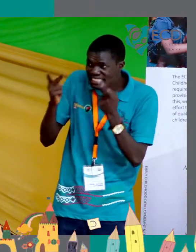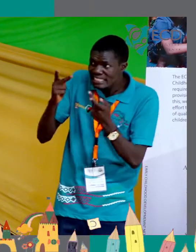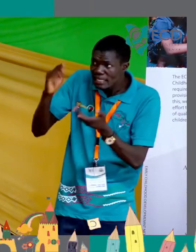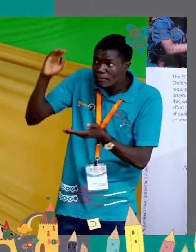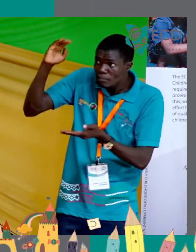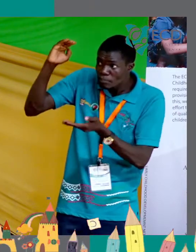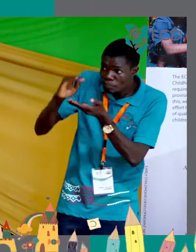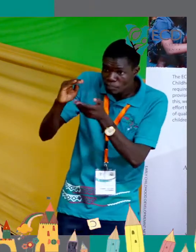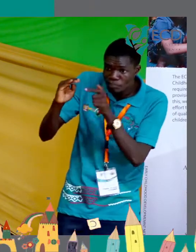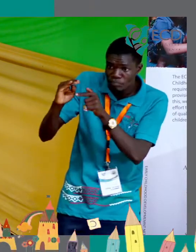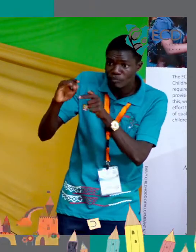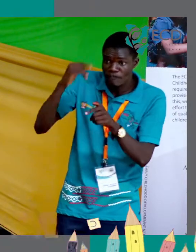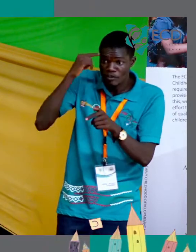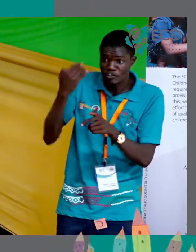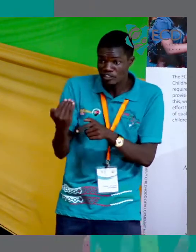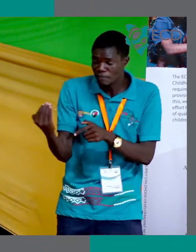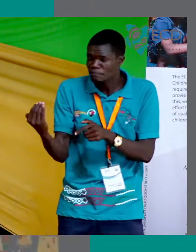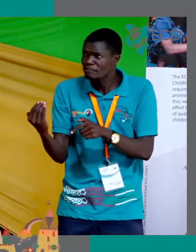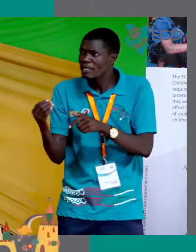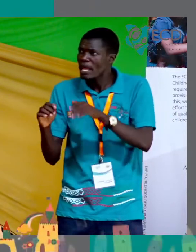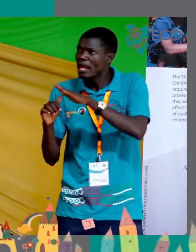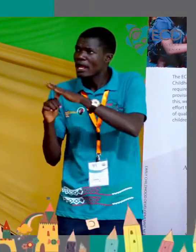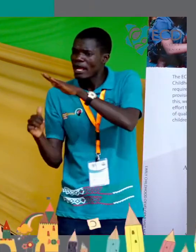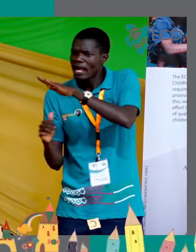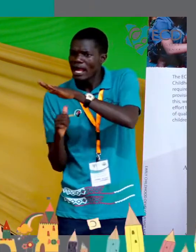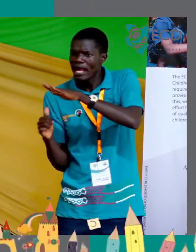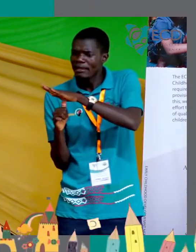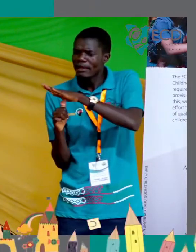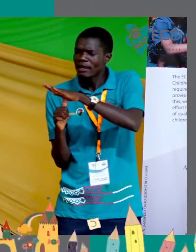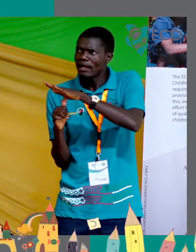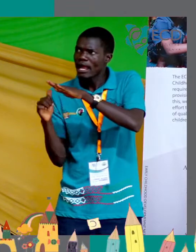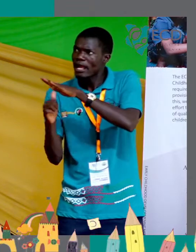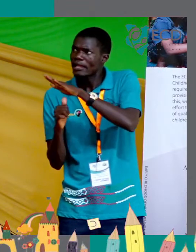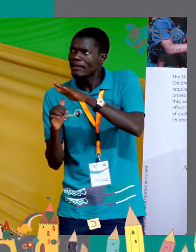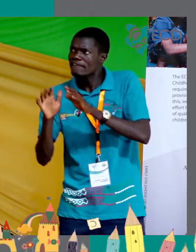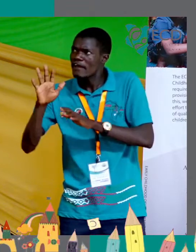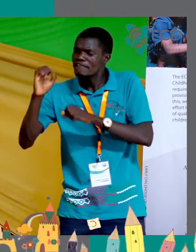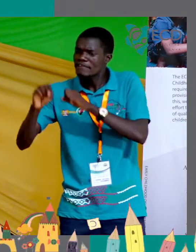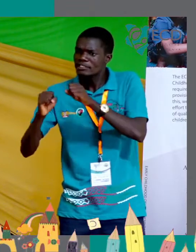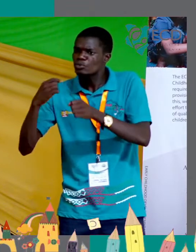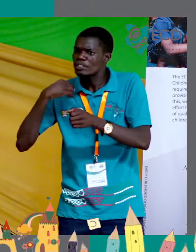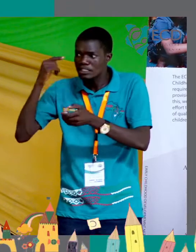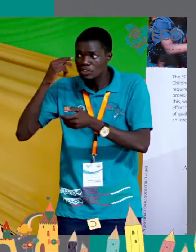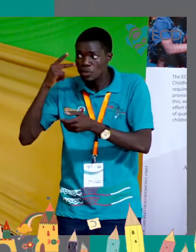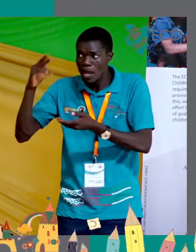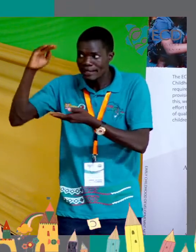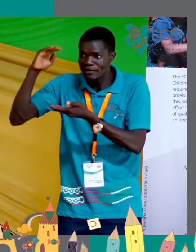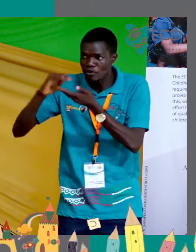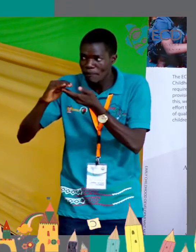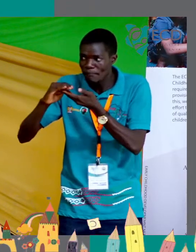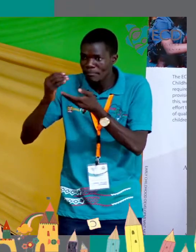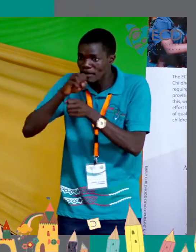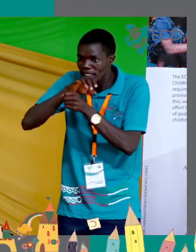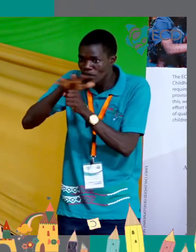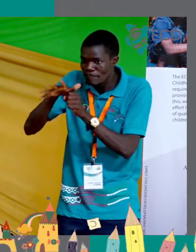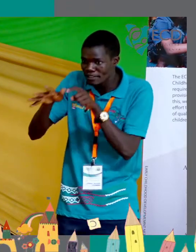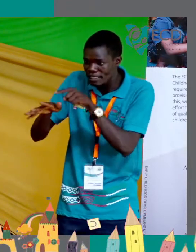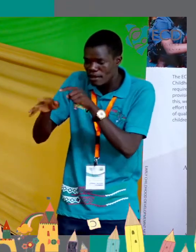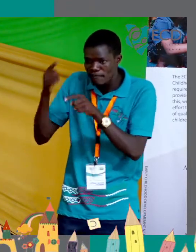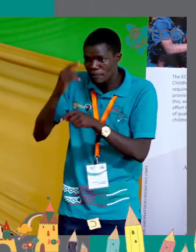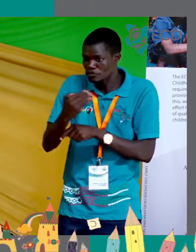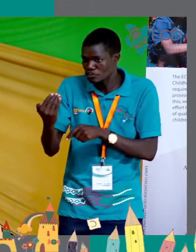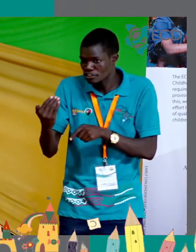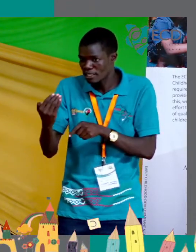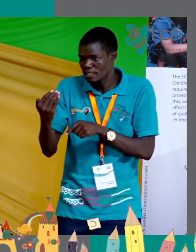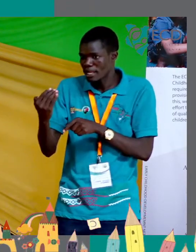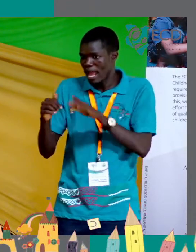outpatient attendance for under 5 years. This is the time when there was hesitancy